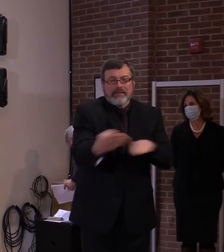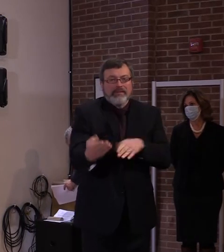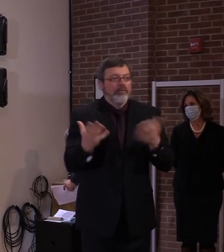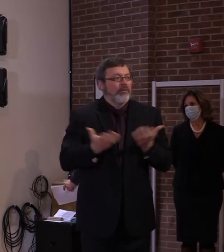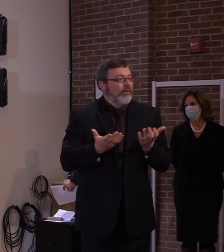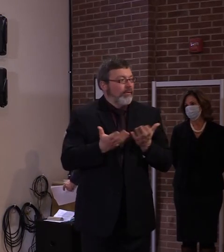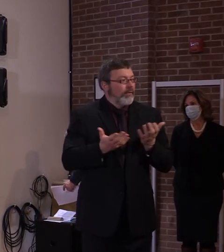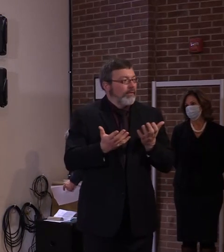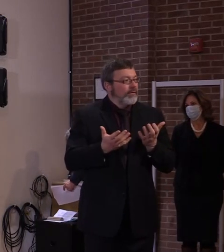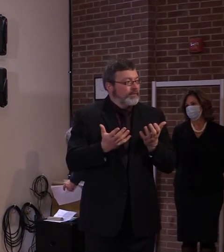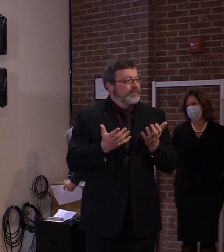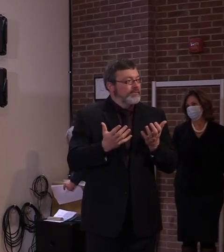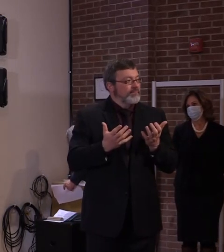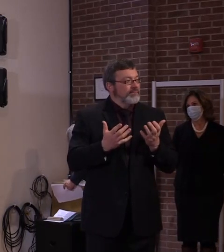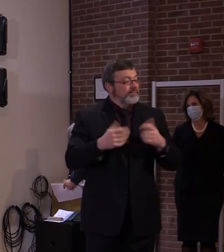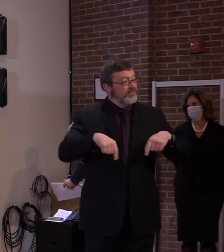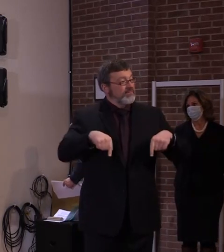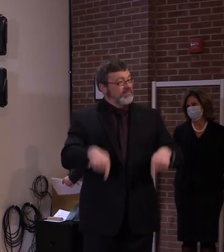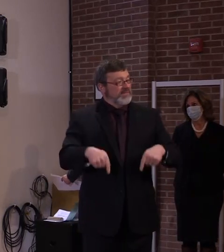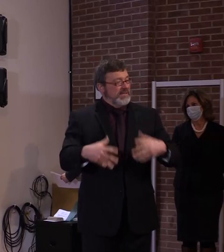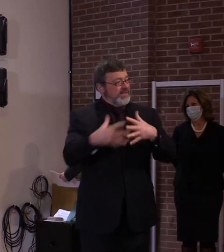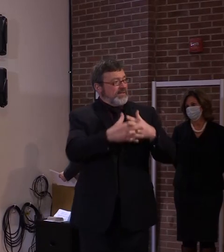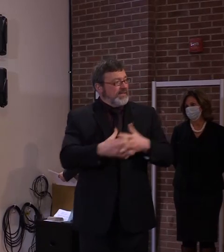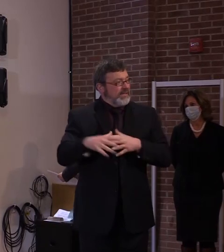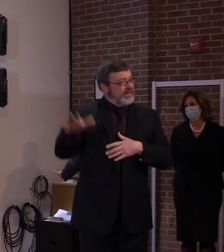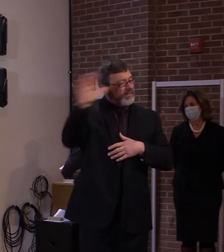this country, which I think are in the